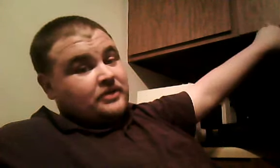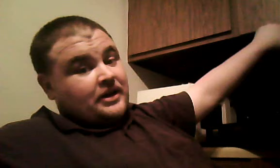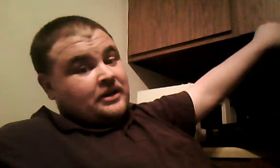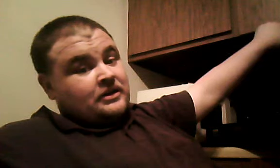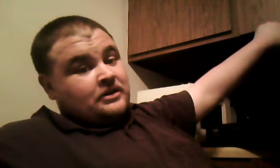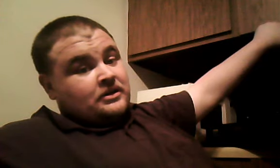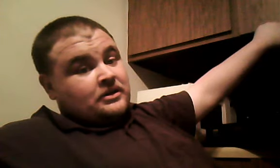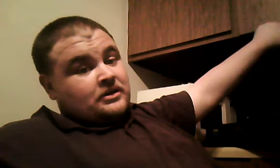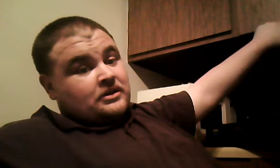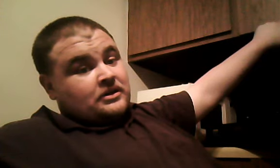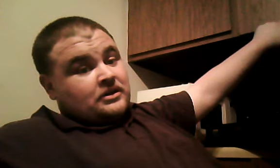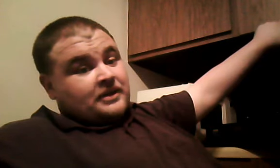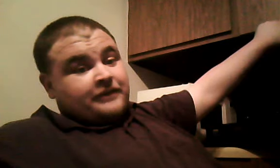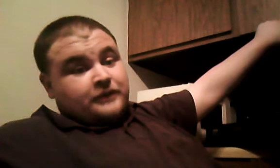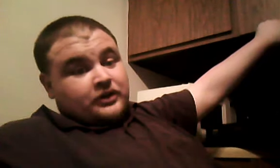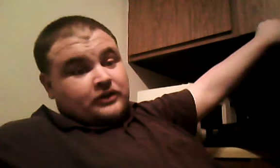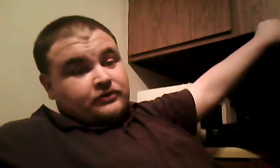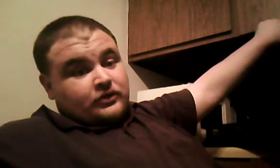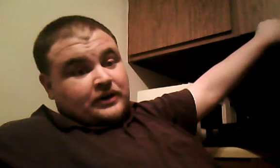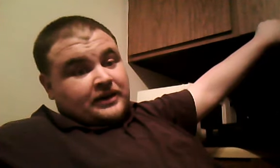that. I mean, have him be gone for a while.